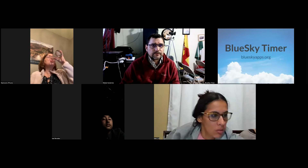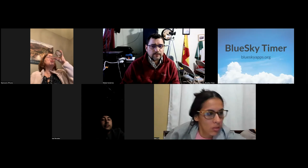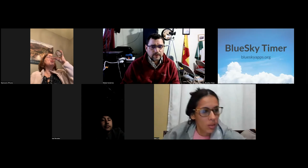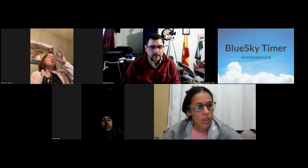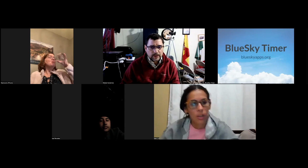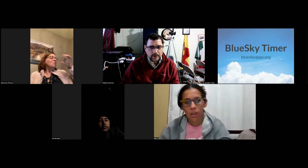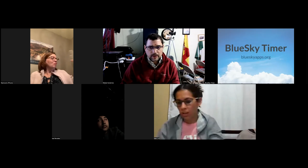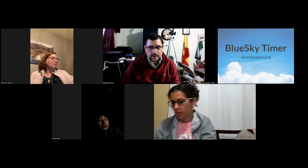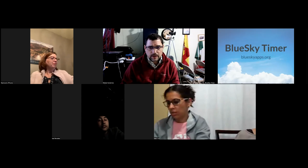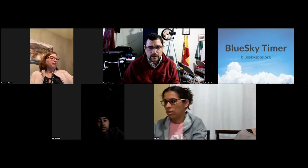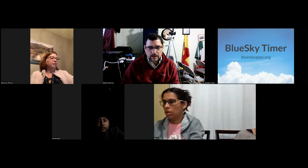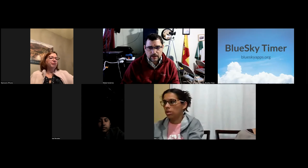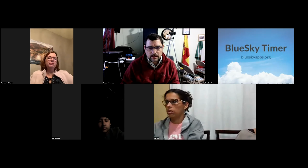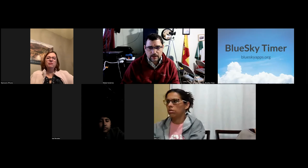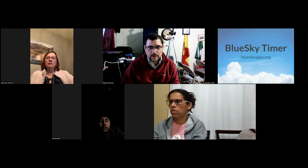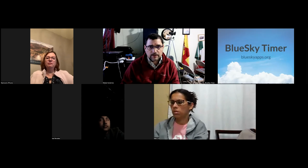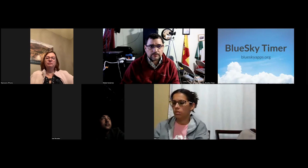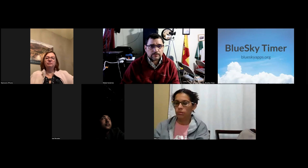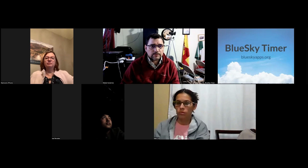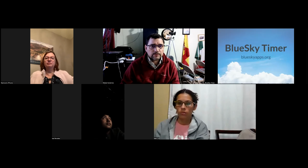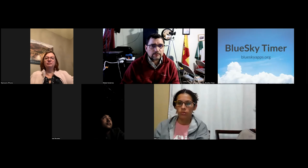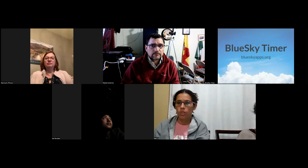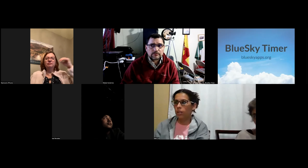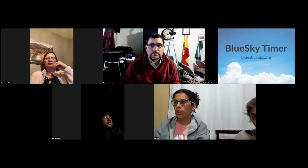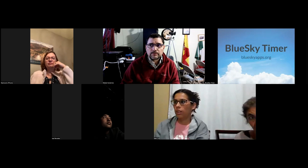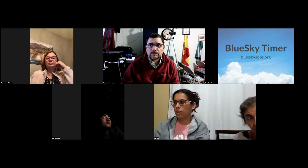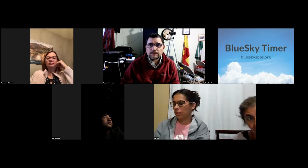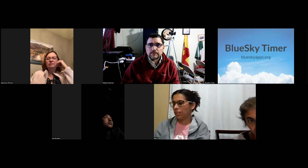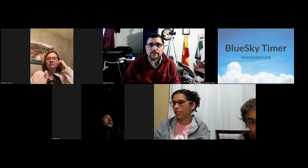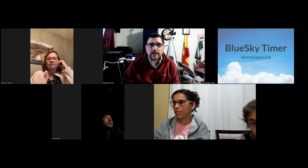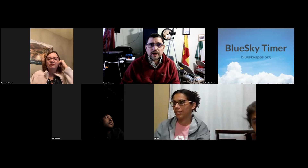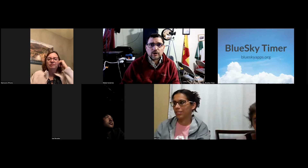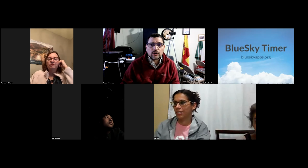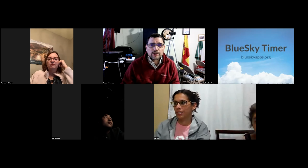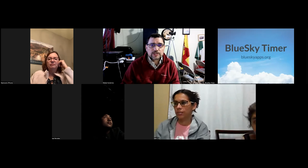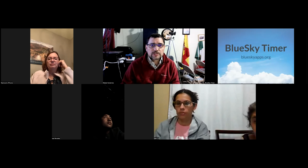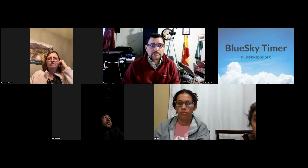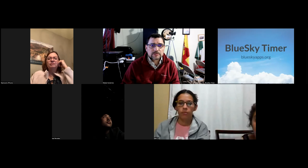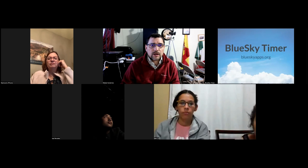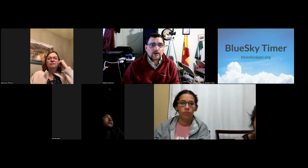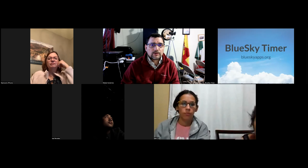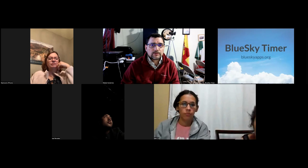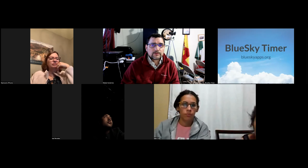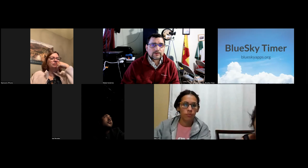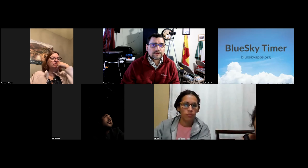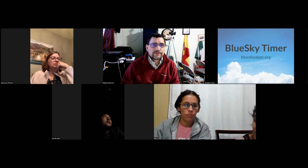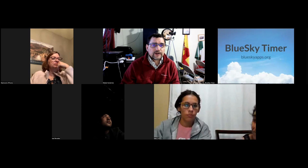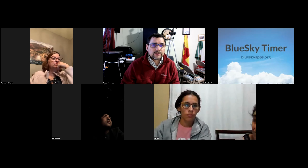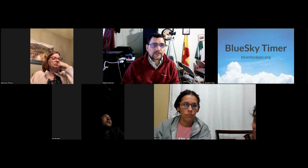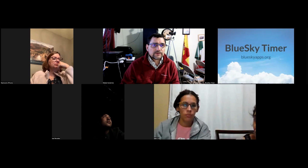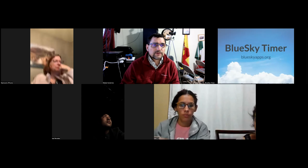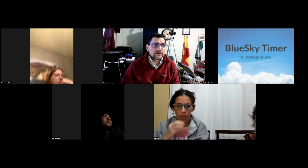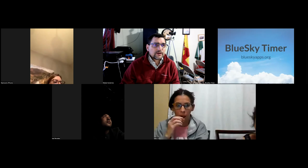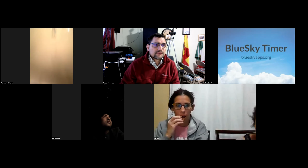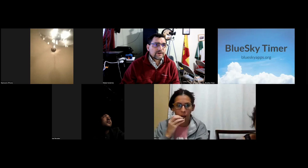work, your tone matters. Grammarly's advanced tone suggestions can help. Because when you write with just the right confident